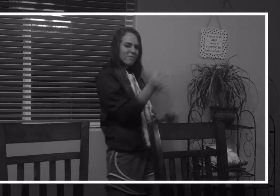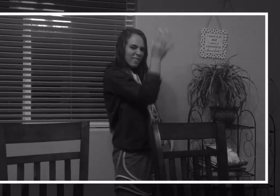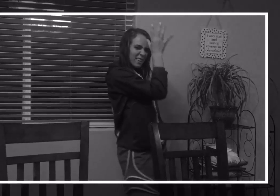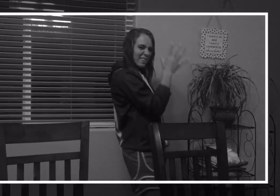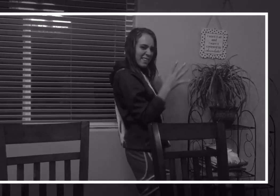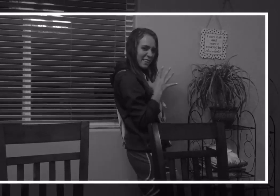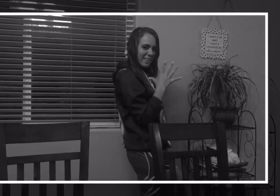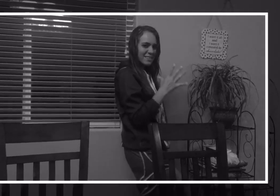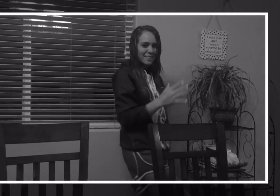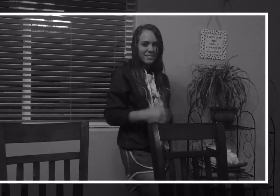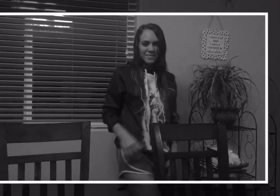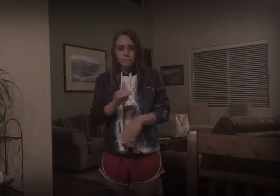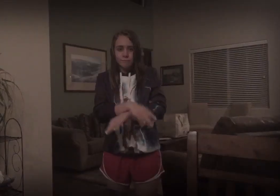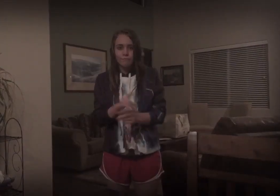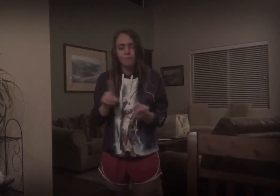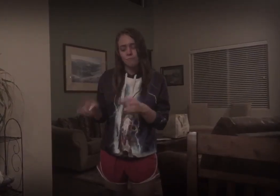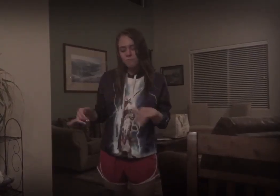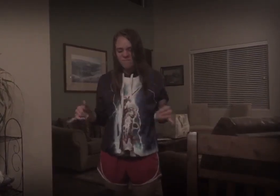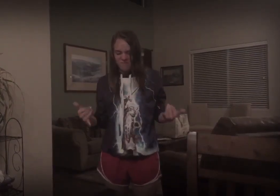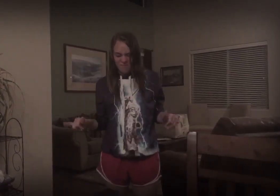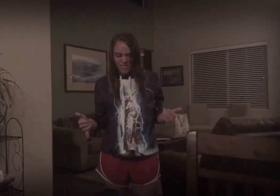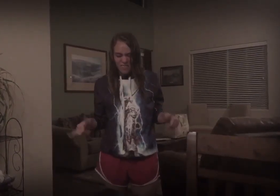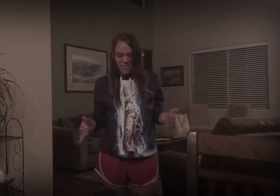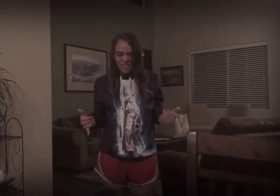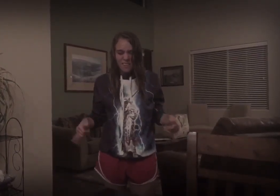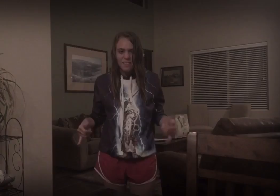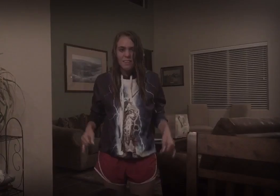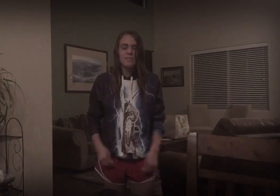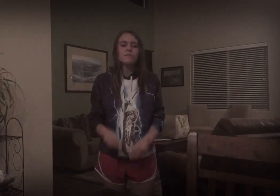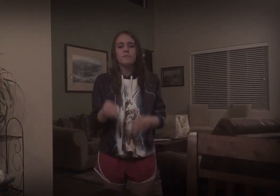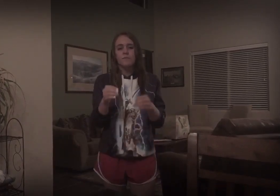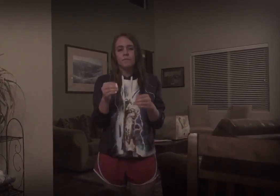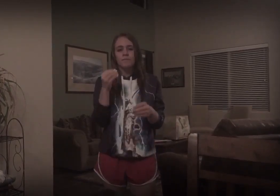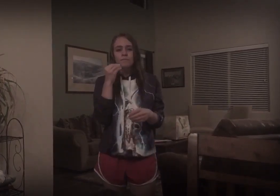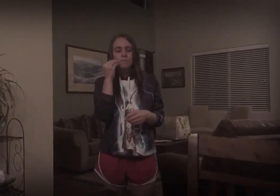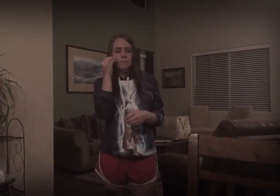men, to go to a fancy nightclub and